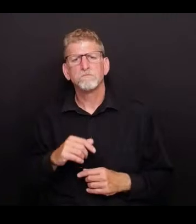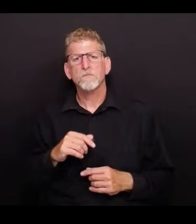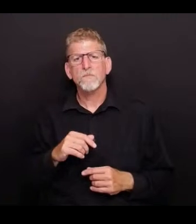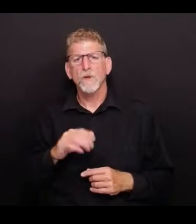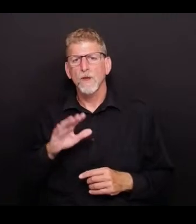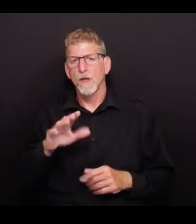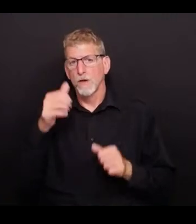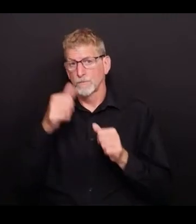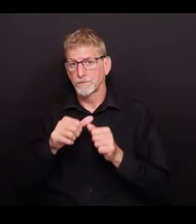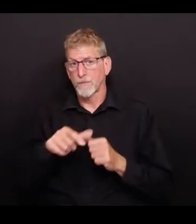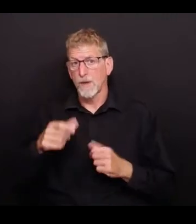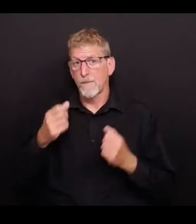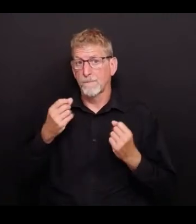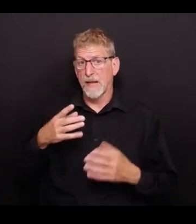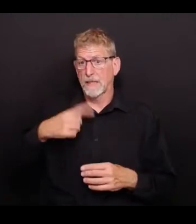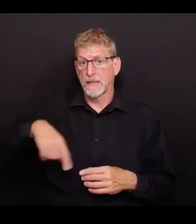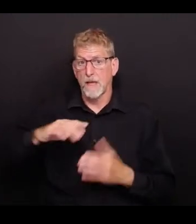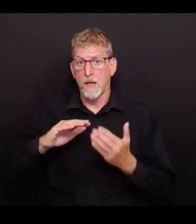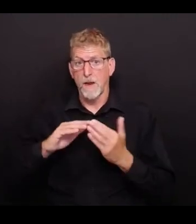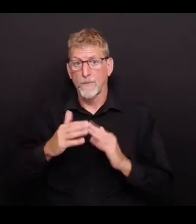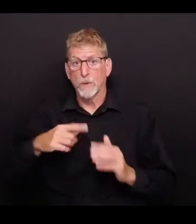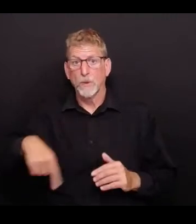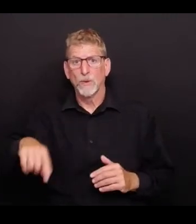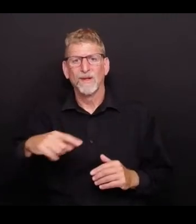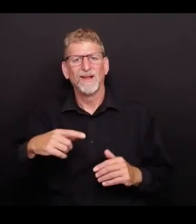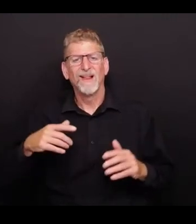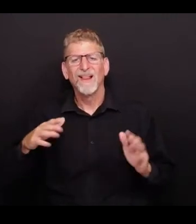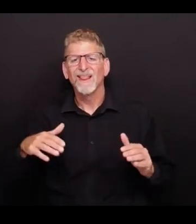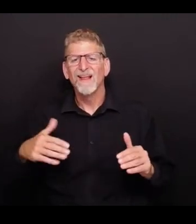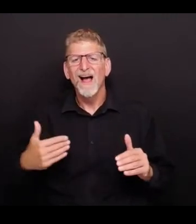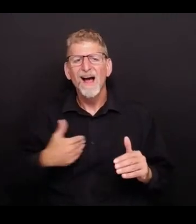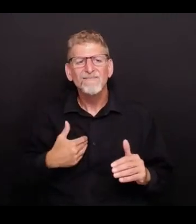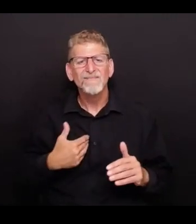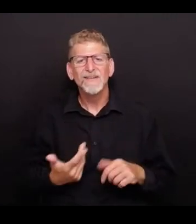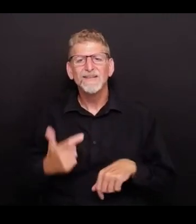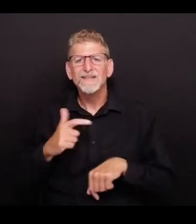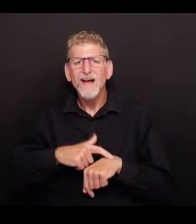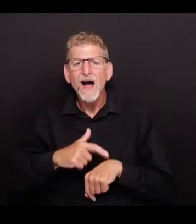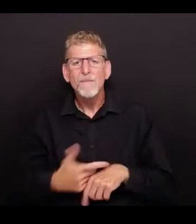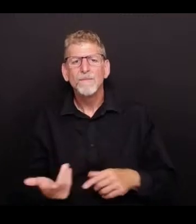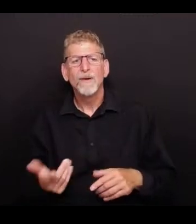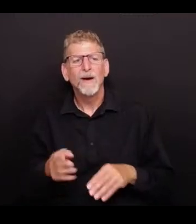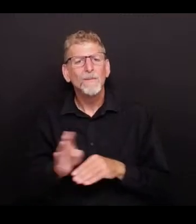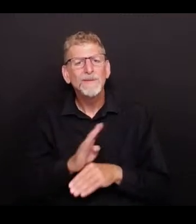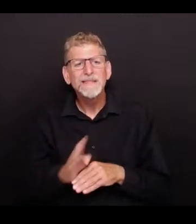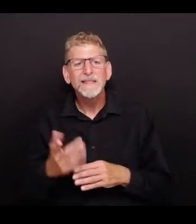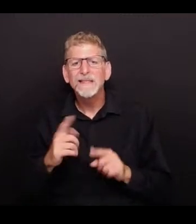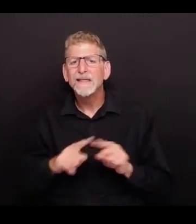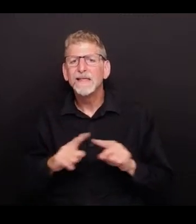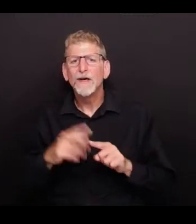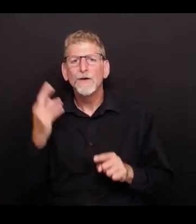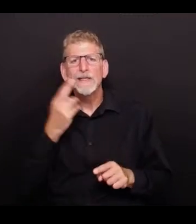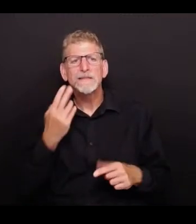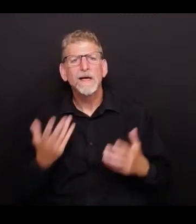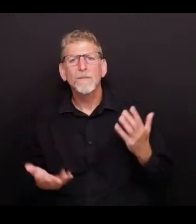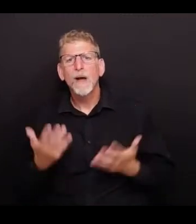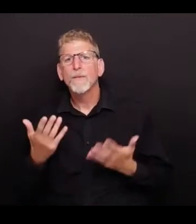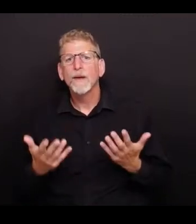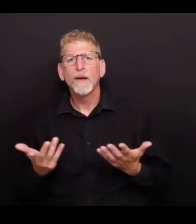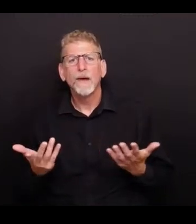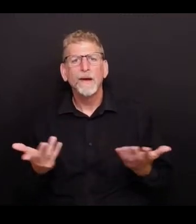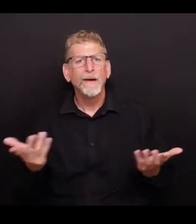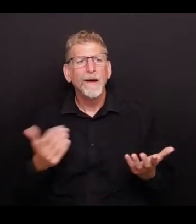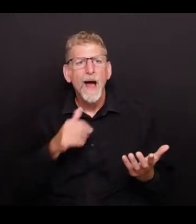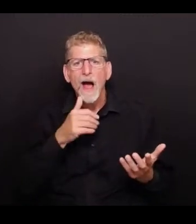just many of these communities have had less time to get the vaccine, and so